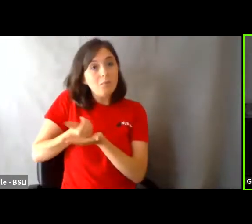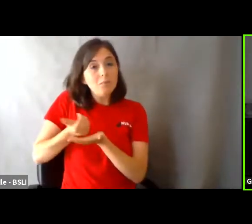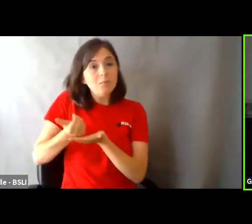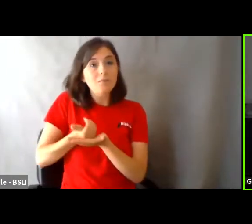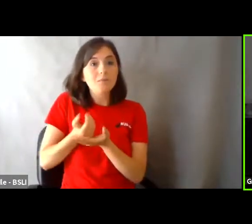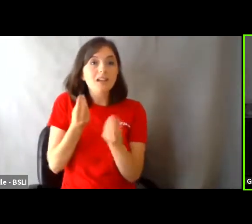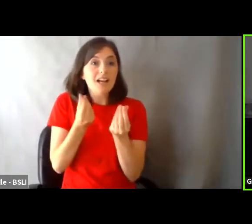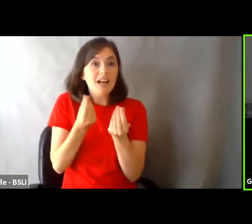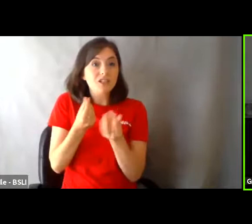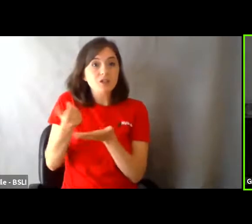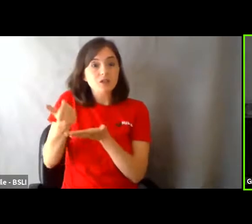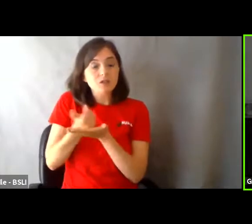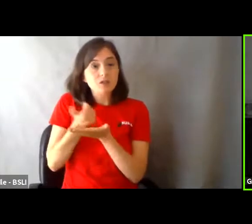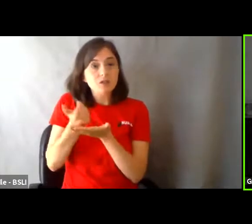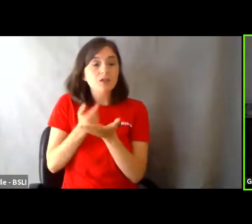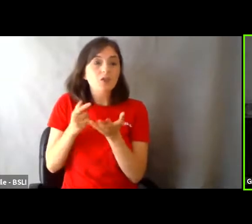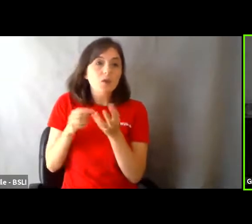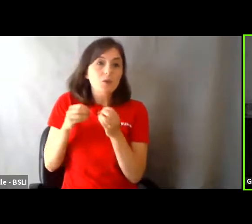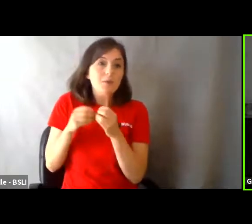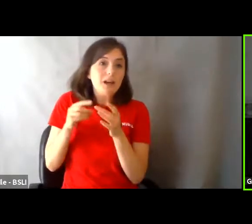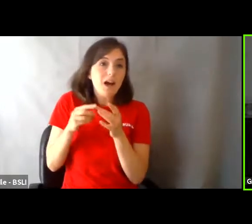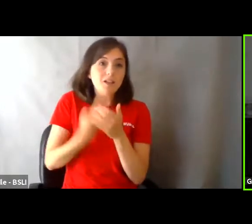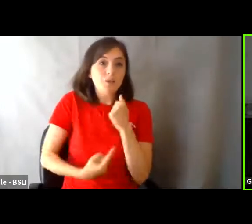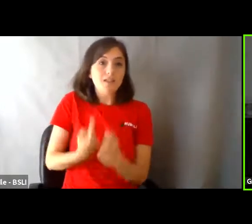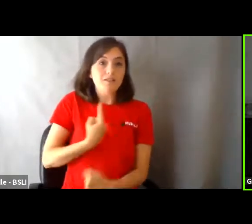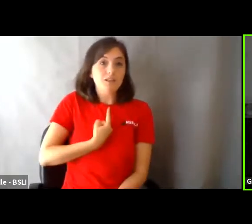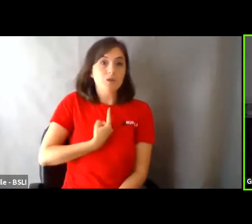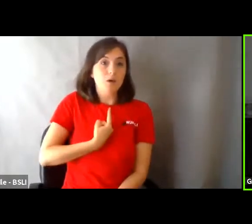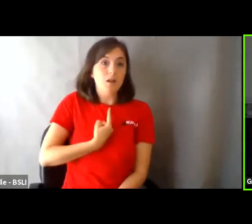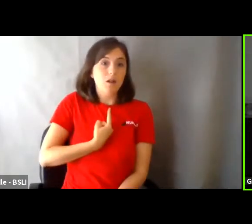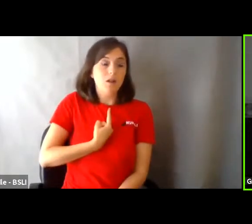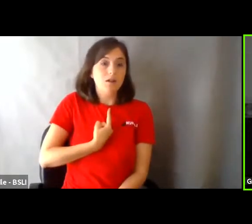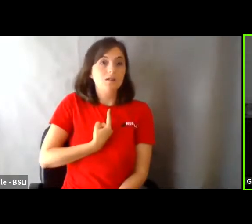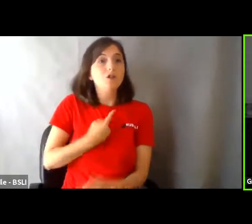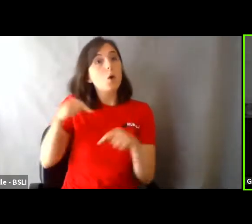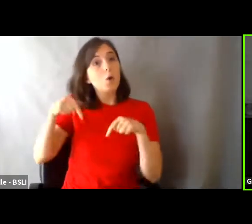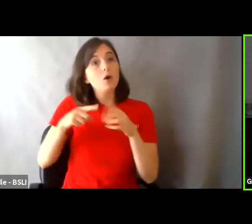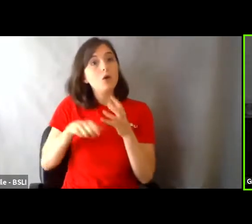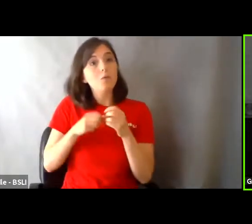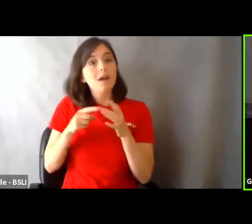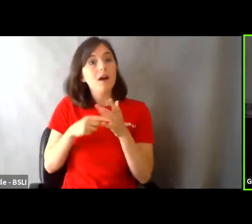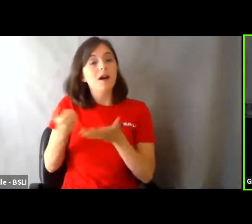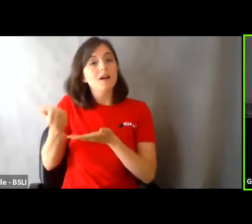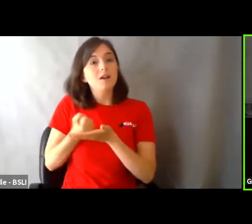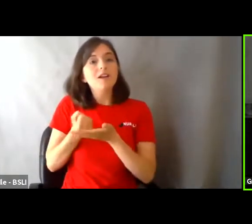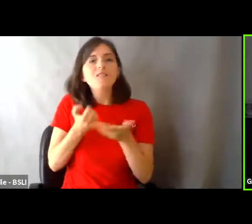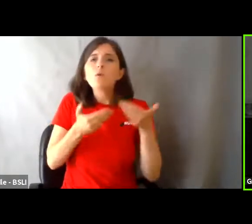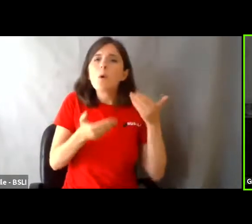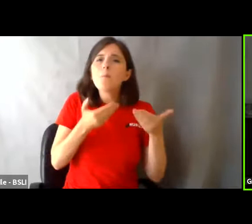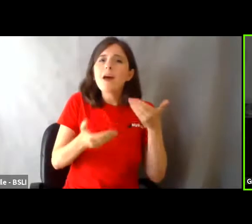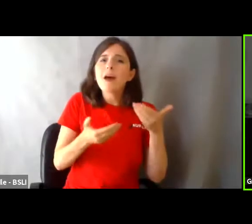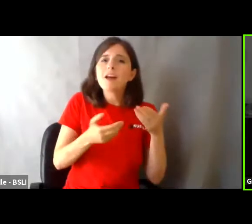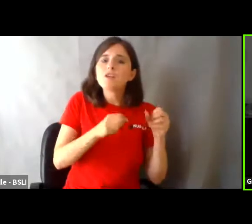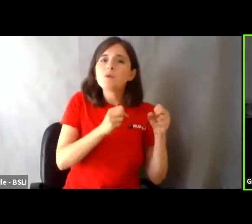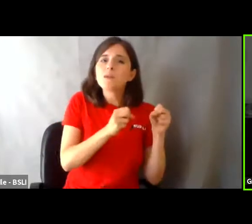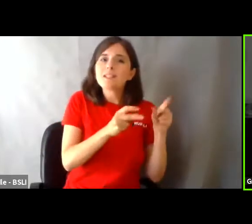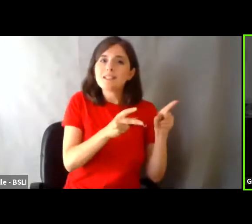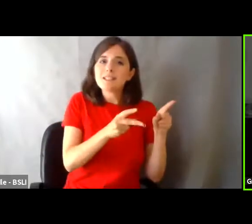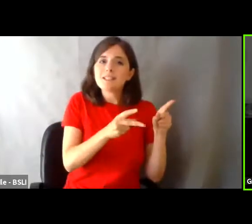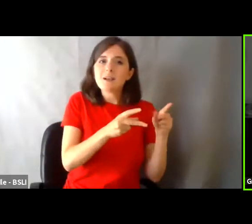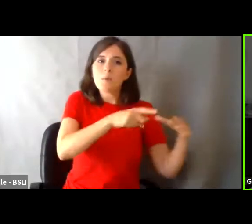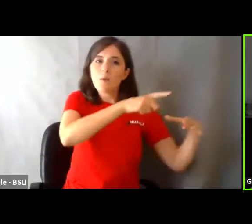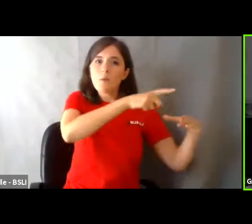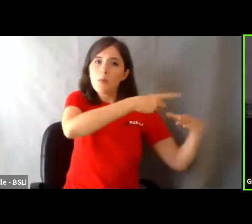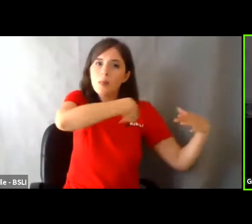cash to individuals as a UBI would, as compared to a system where the means of subsistence